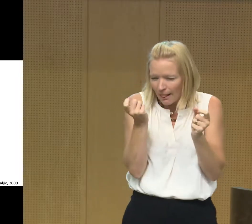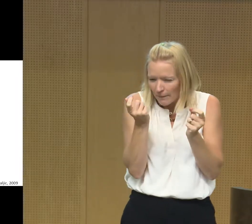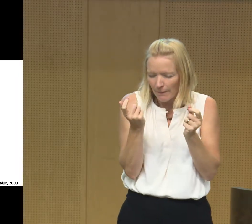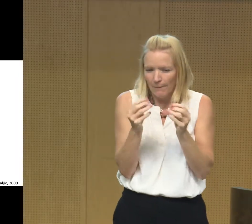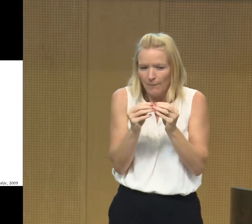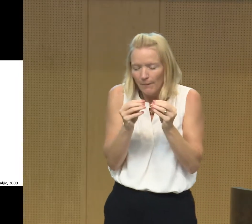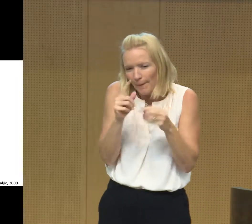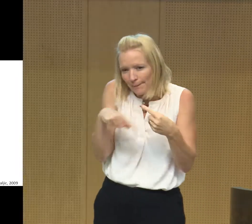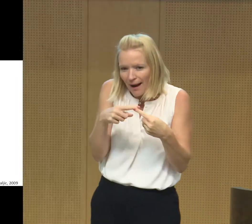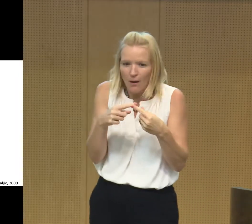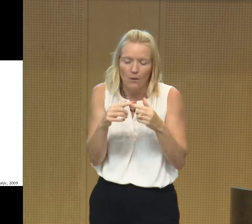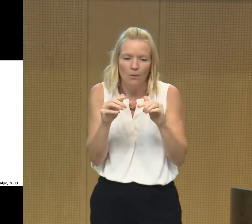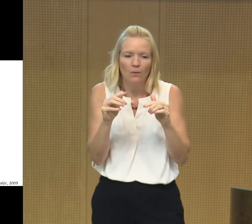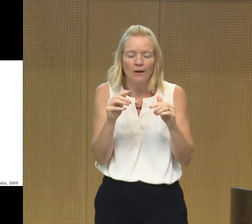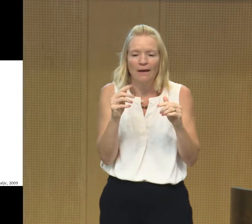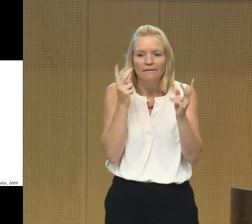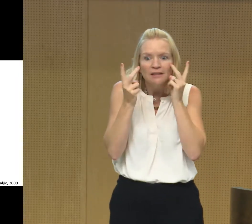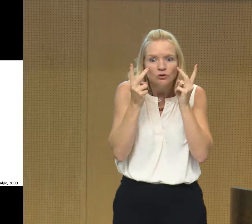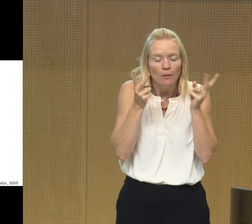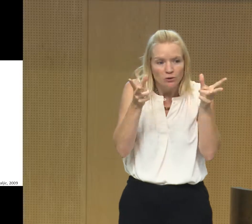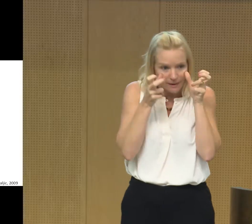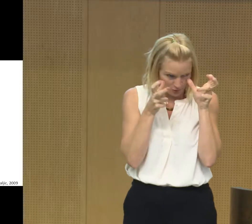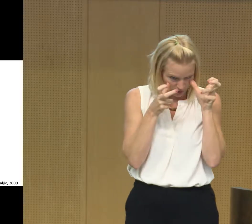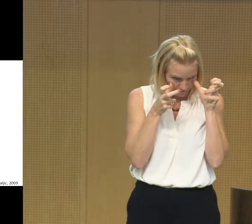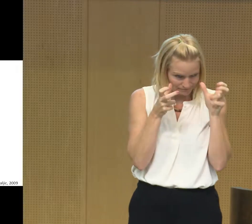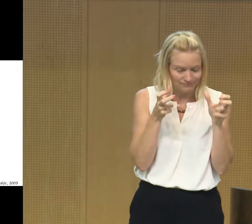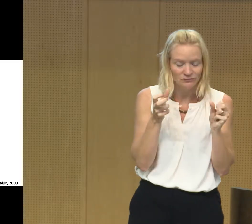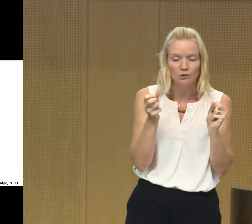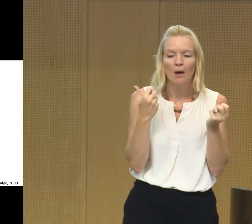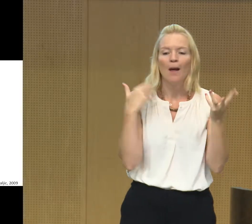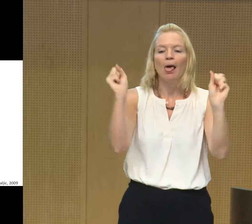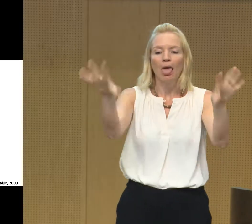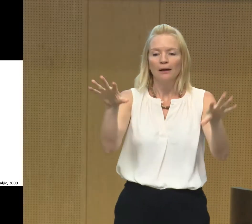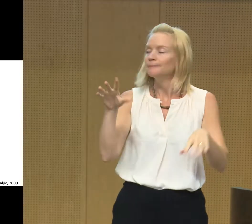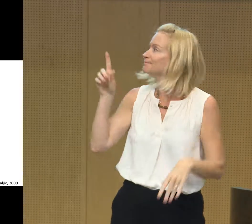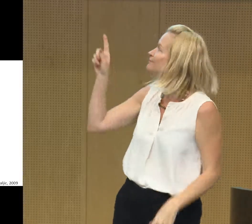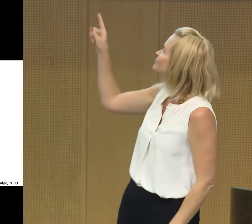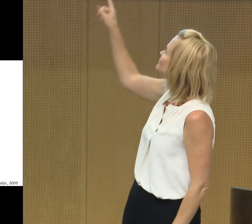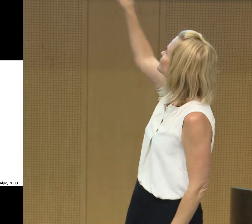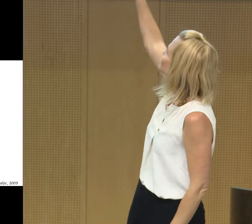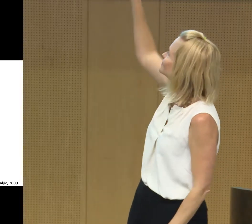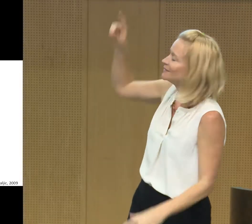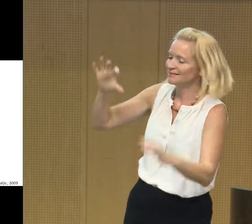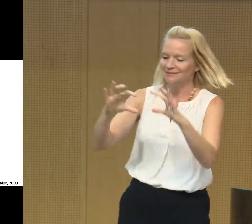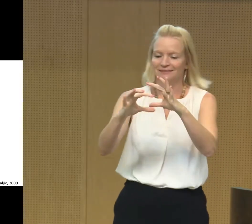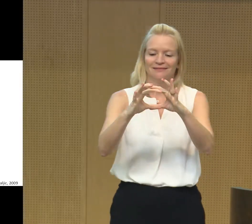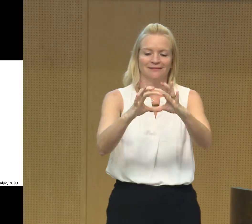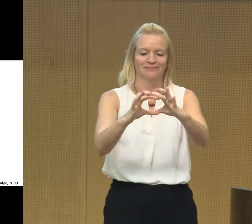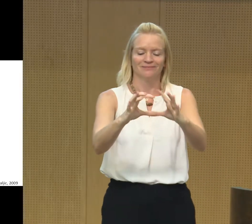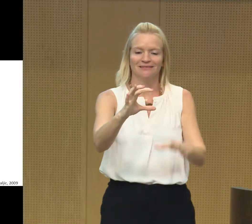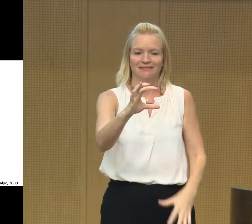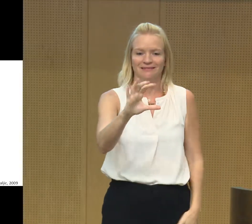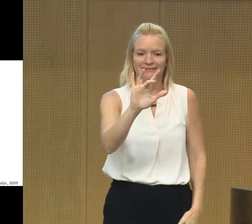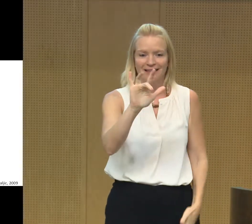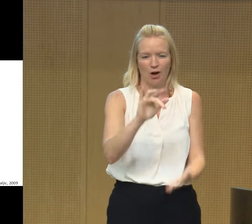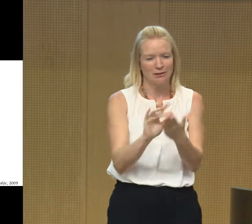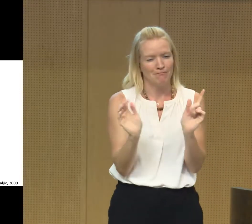And so I understand a little bit more about visual perception. So I want to give you some information about that. If you look in the